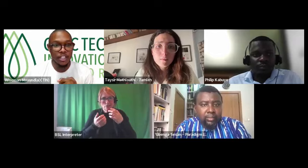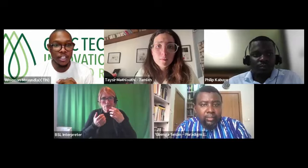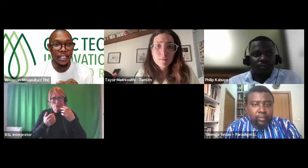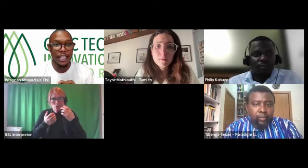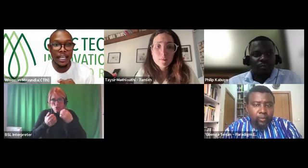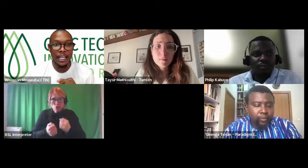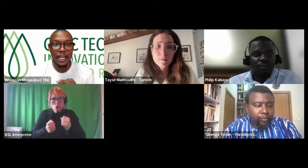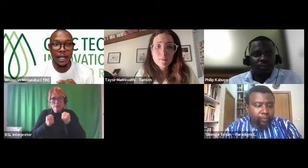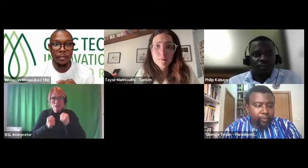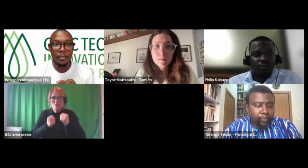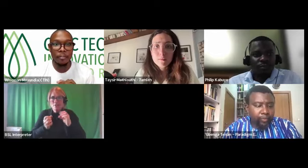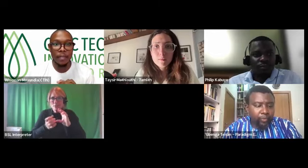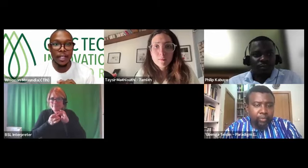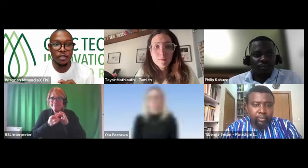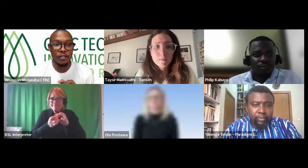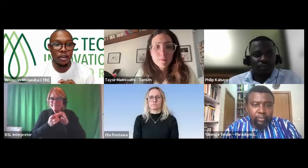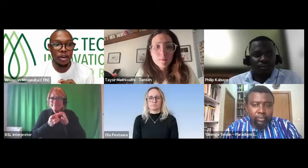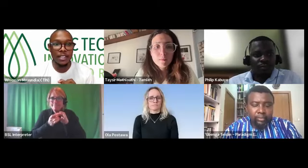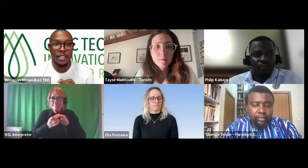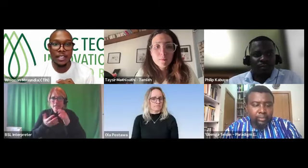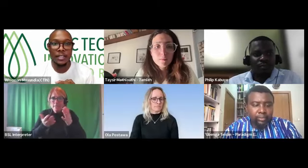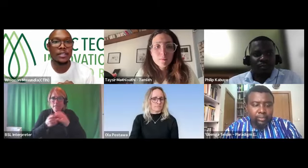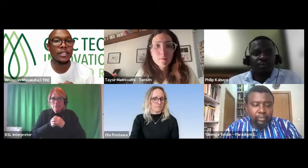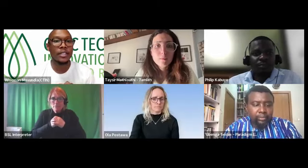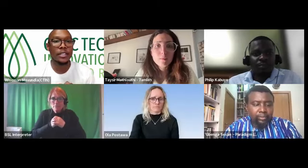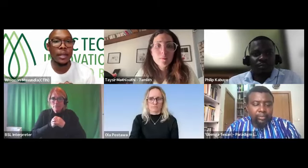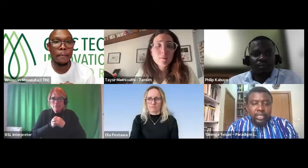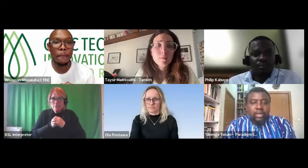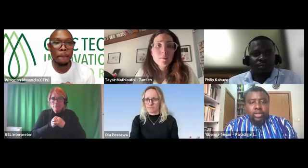and collaboration? Gbenga, do you have any comments?